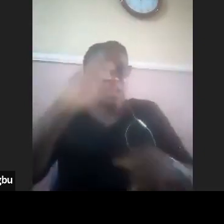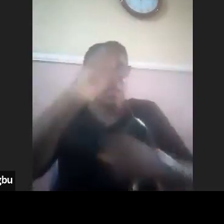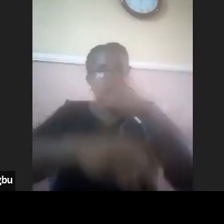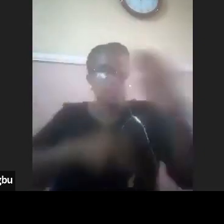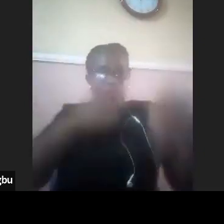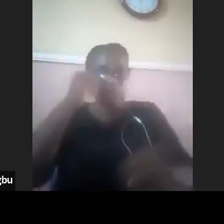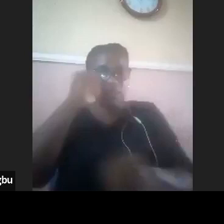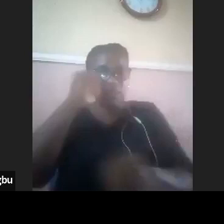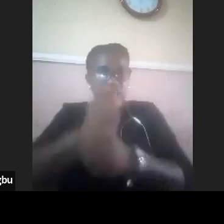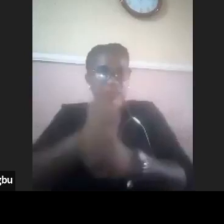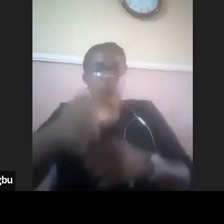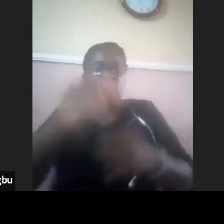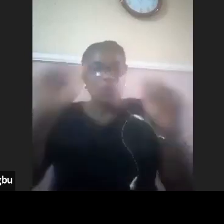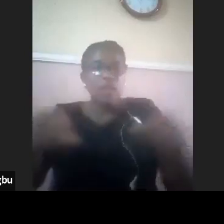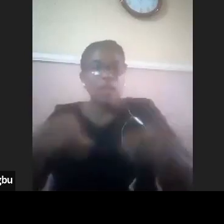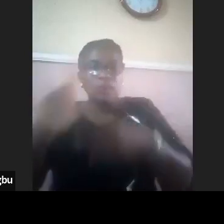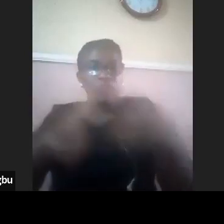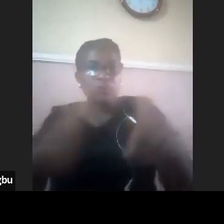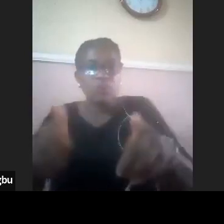E,